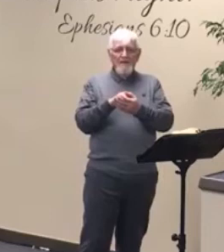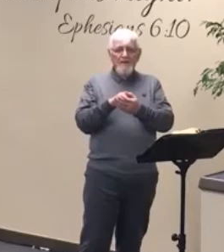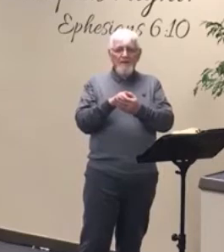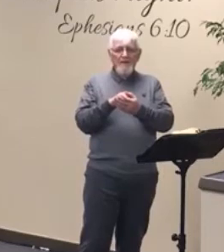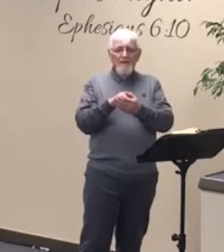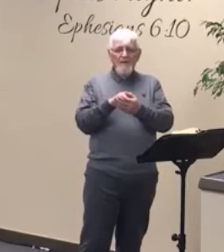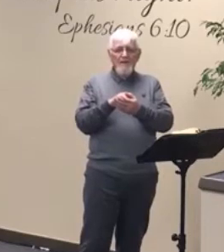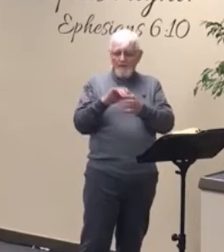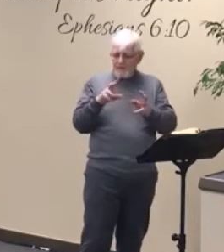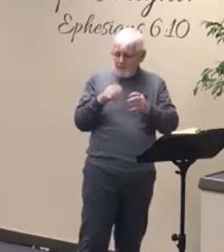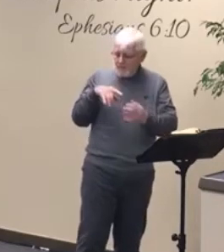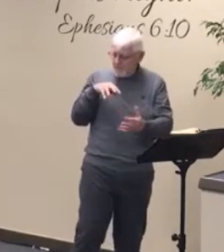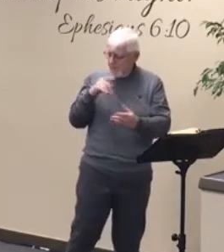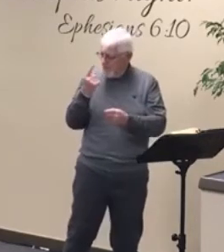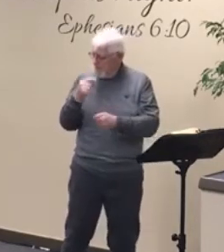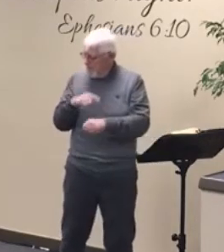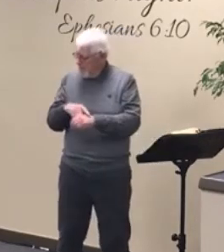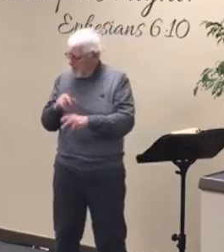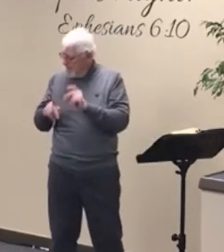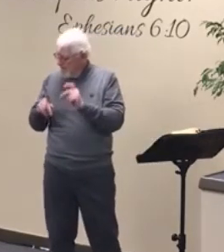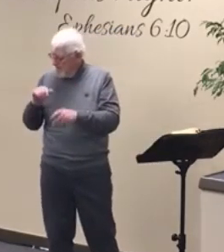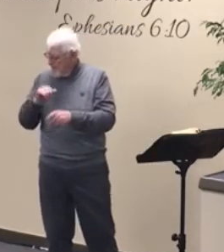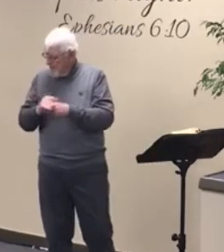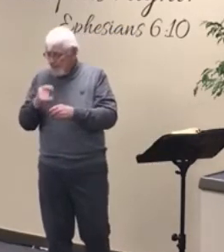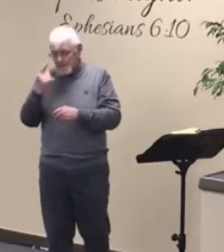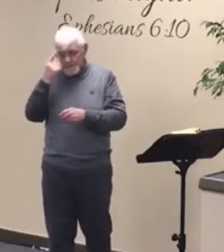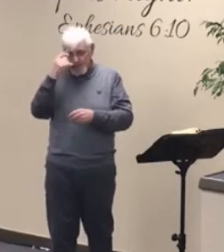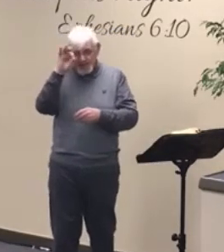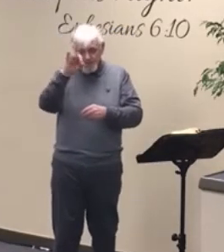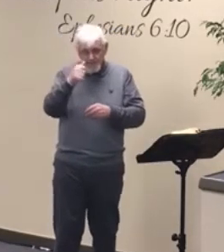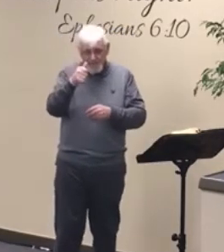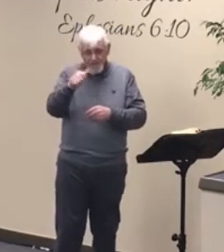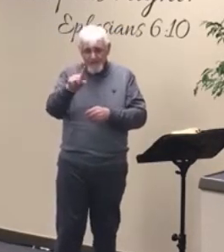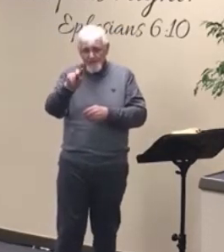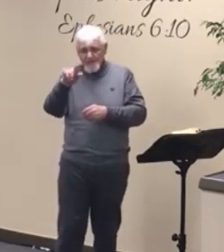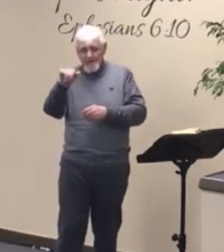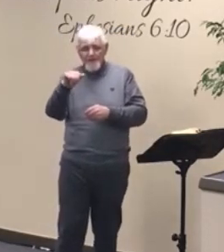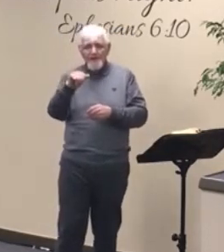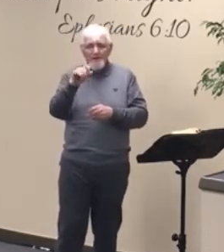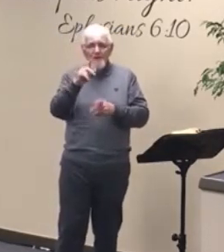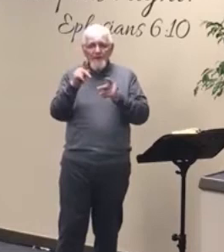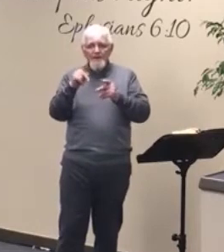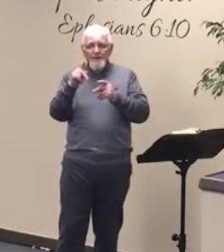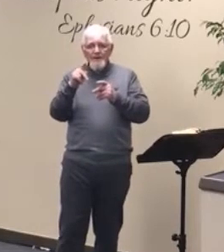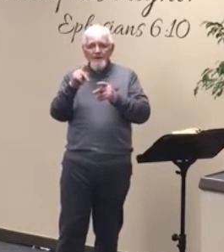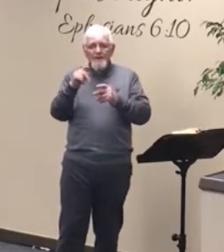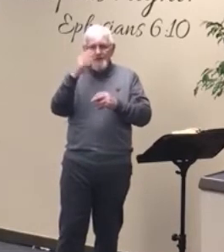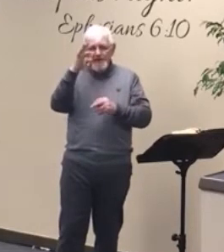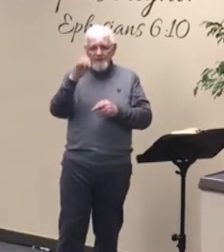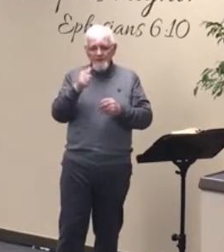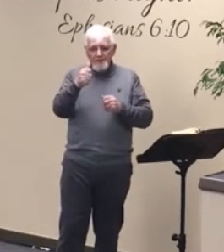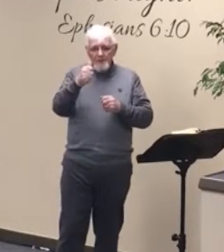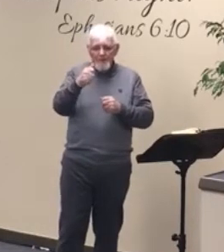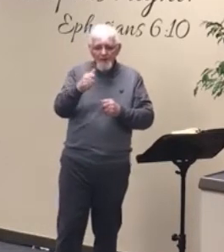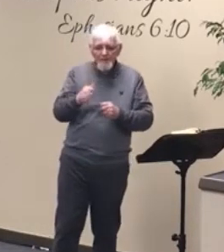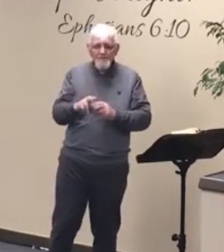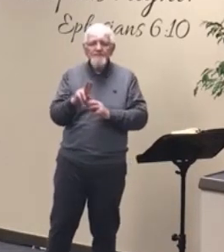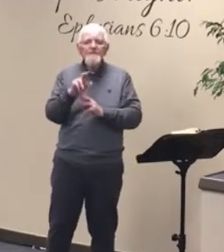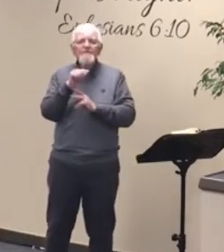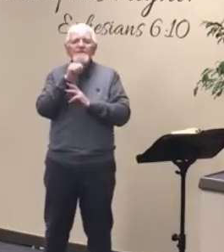You know, they did a study one time on people who consider themselves lucky versus people who consider themselves unlucky. How many of you have heard this study?